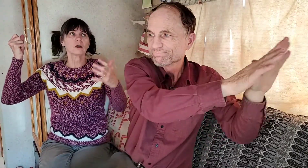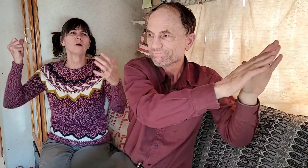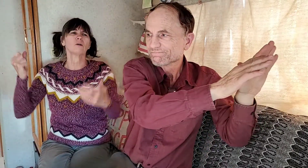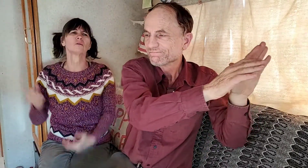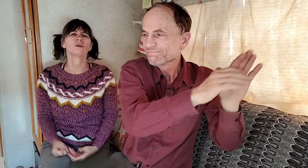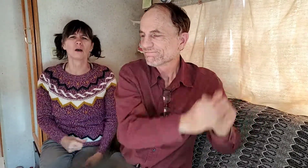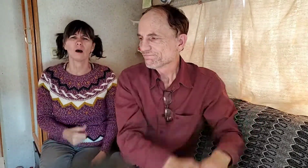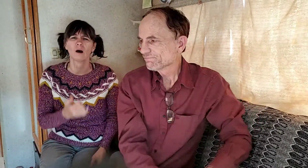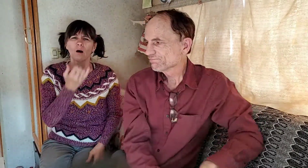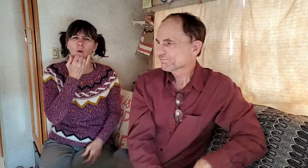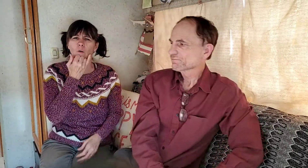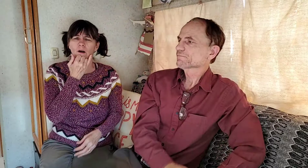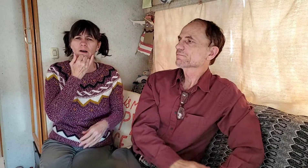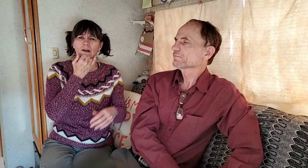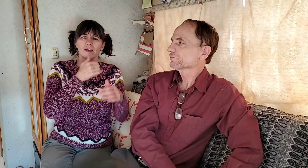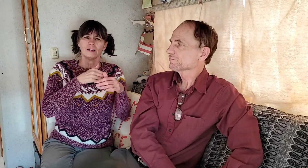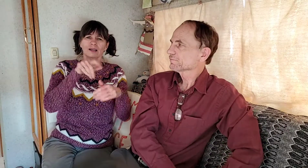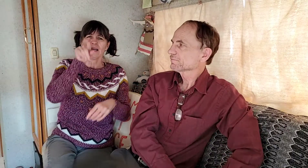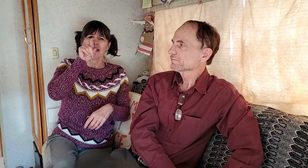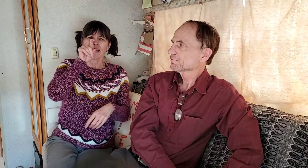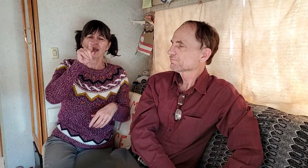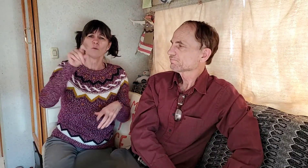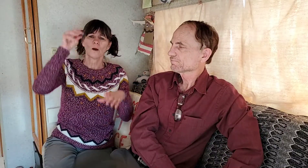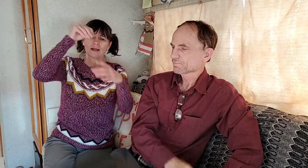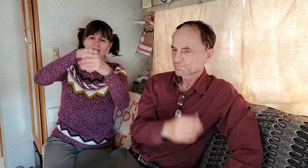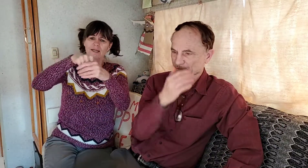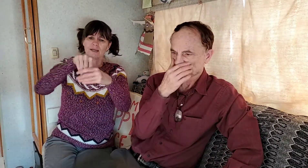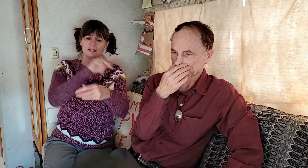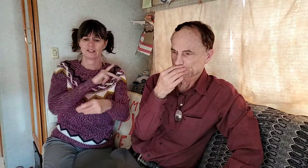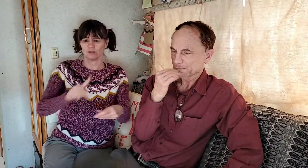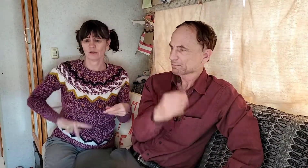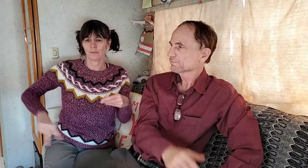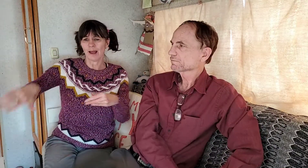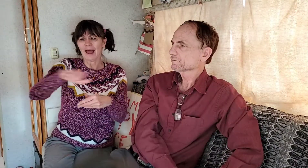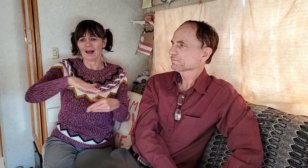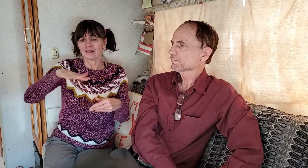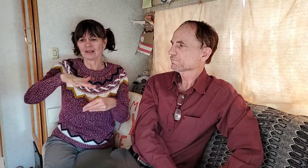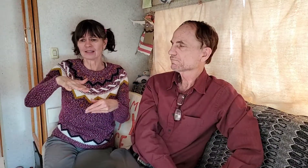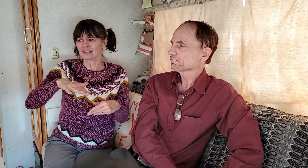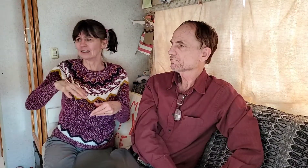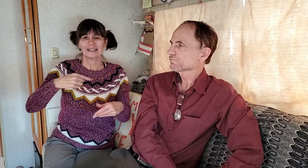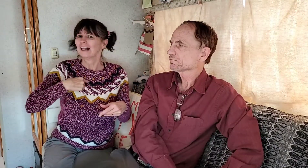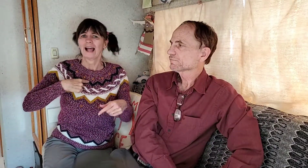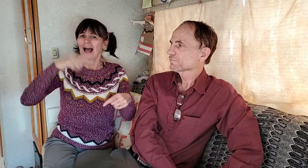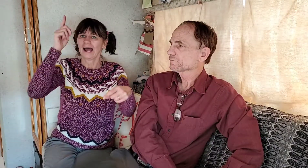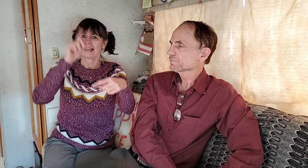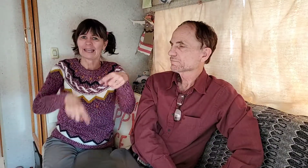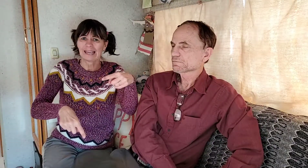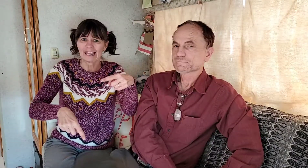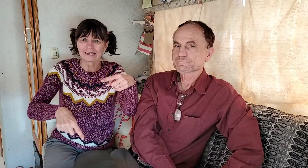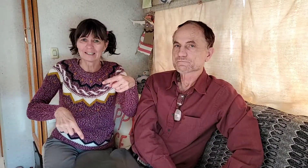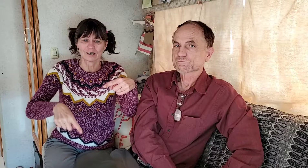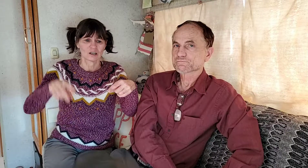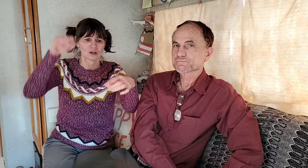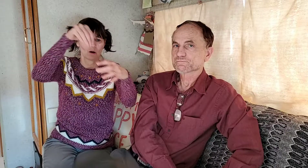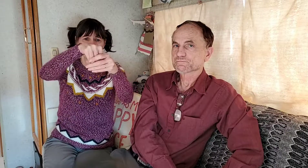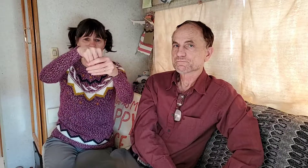Oh no. He went into the palace. I can't go in